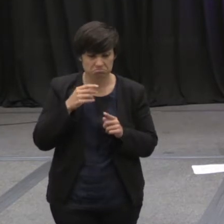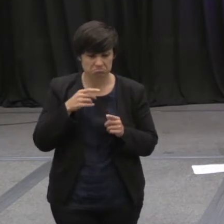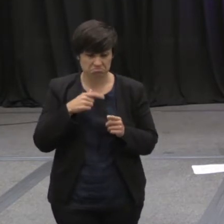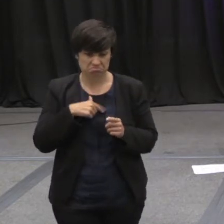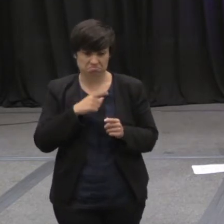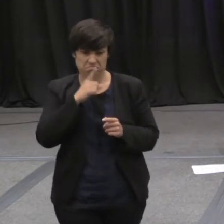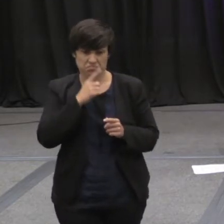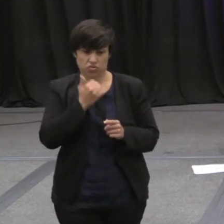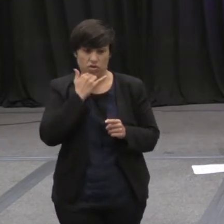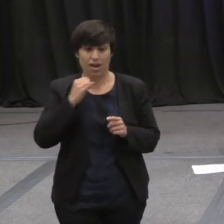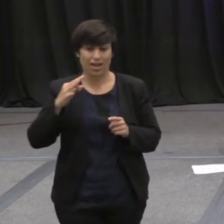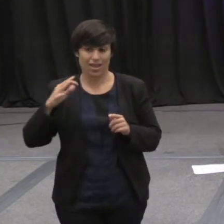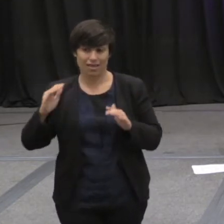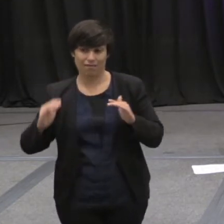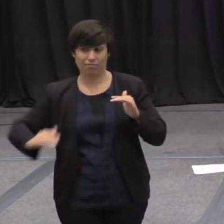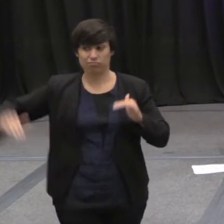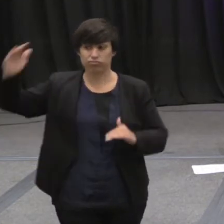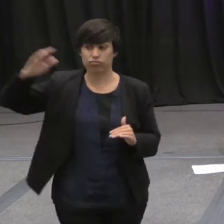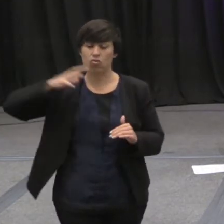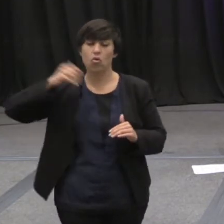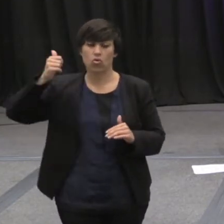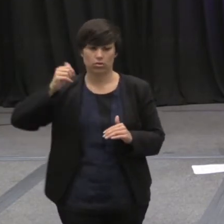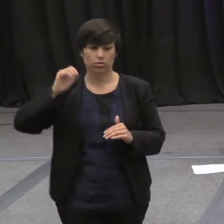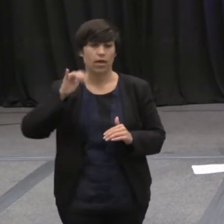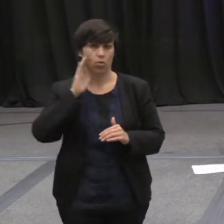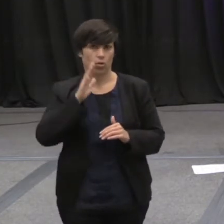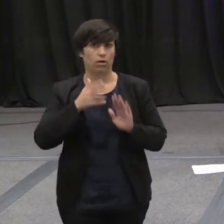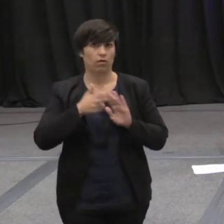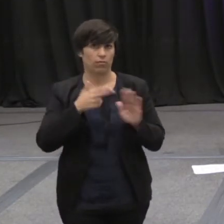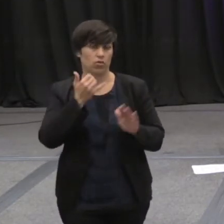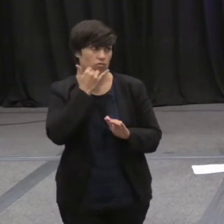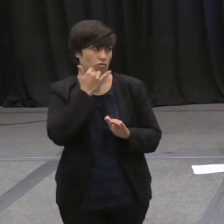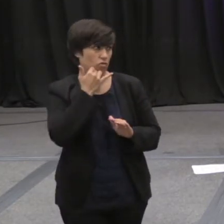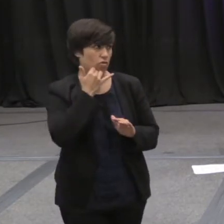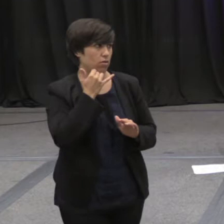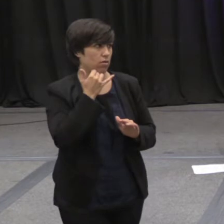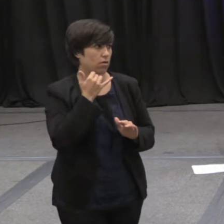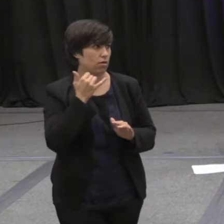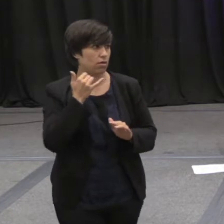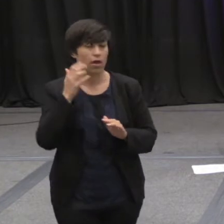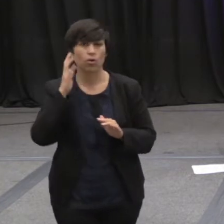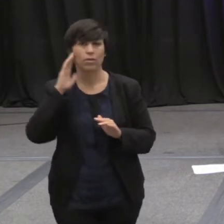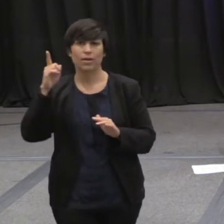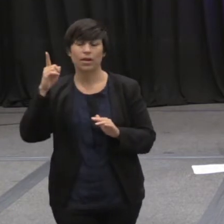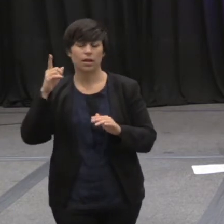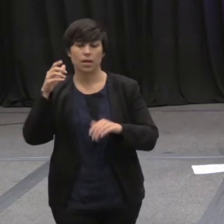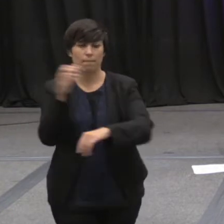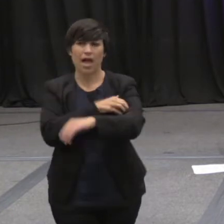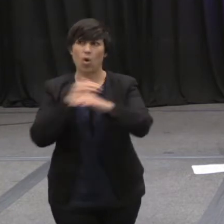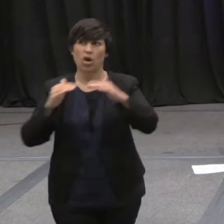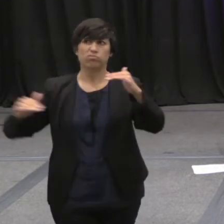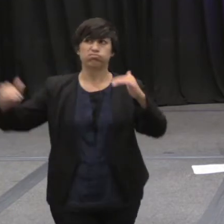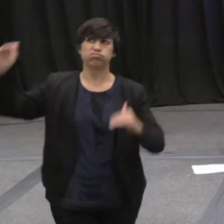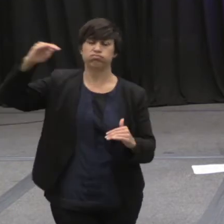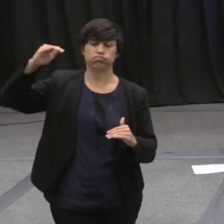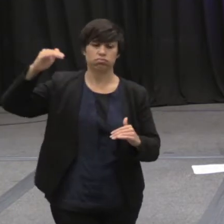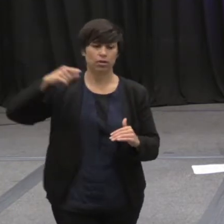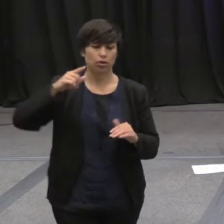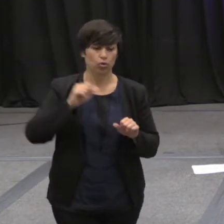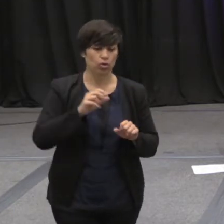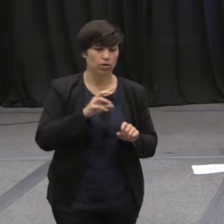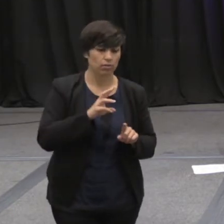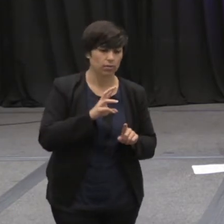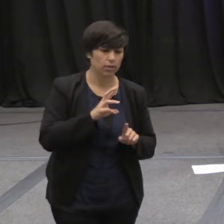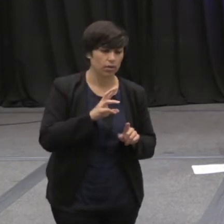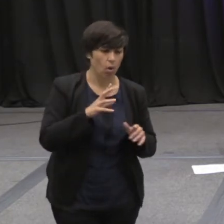If he had been older, that would have been wrong. Yeah, that would have been much too big of a power imbalance. But you could have been an old 6. You could have been a